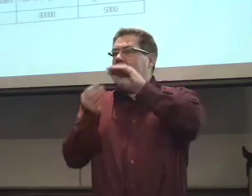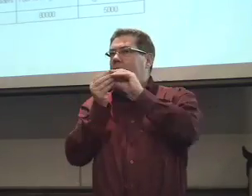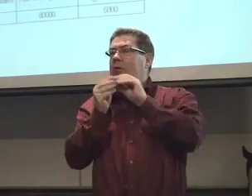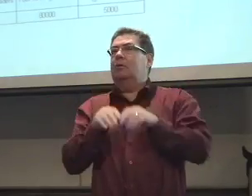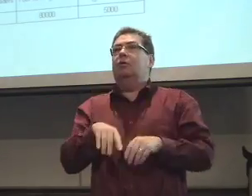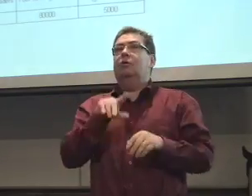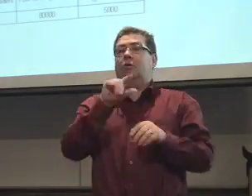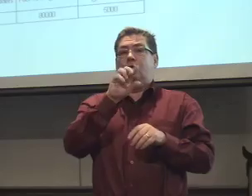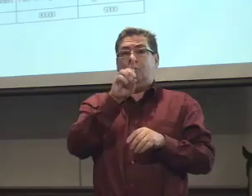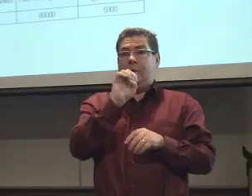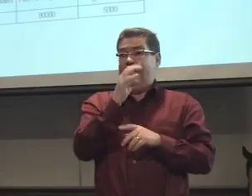4th grade,